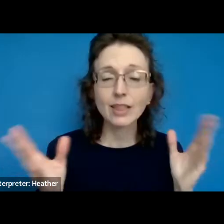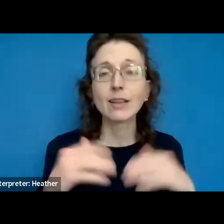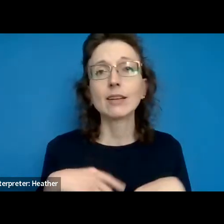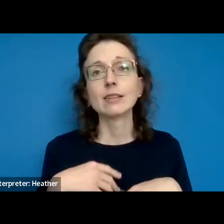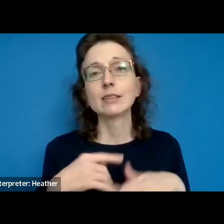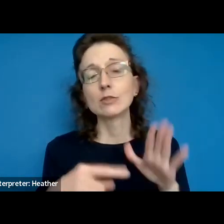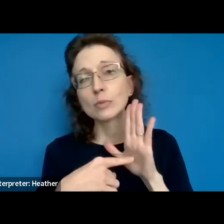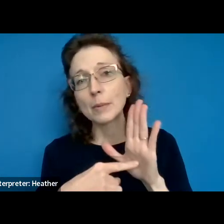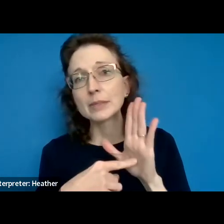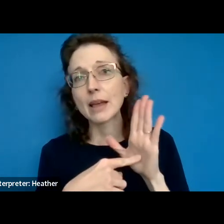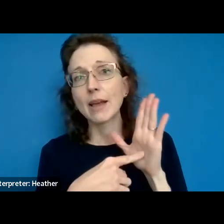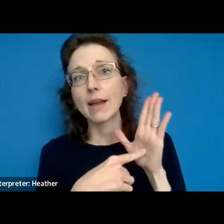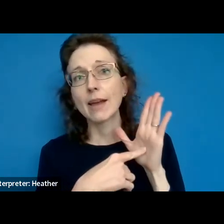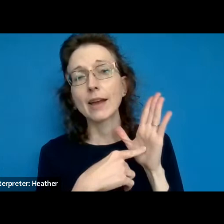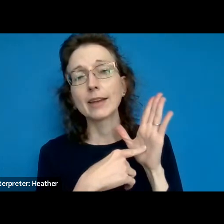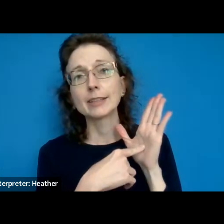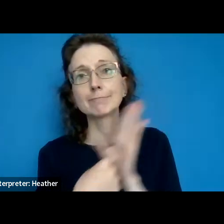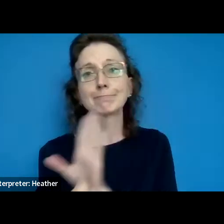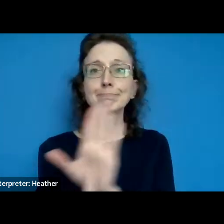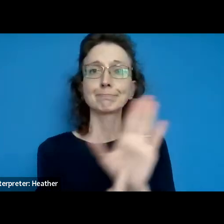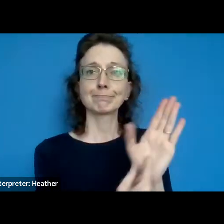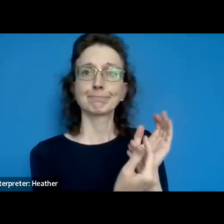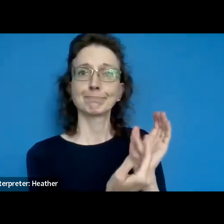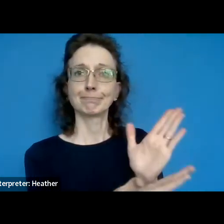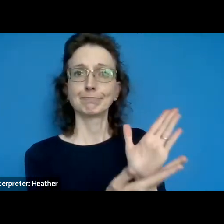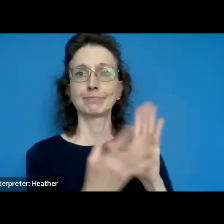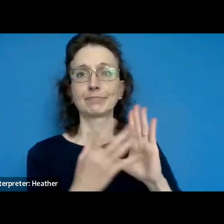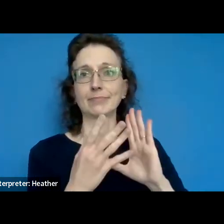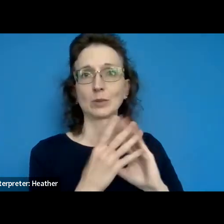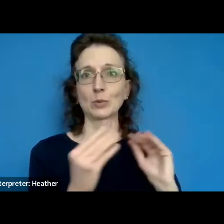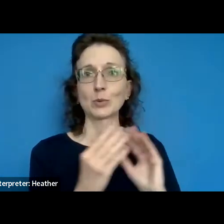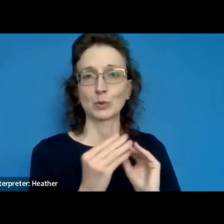represent and present the story.